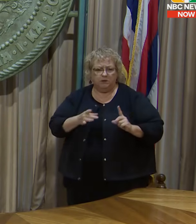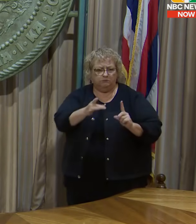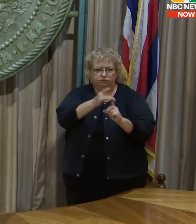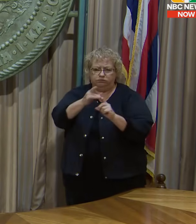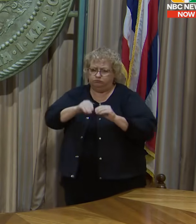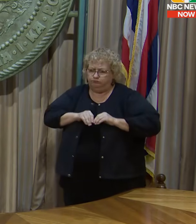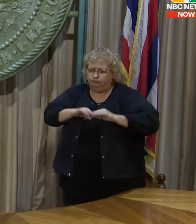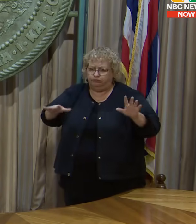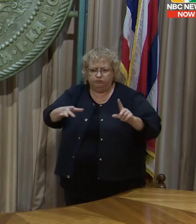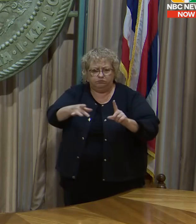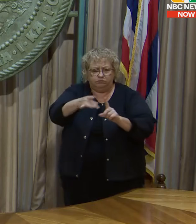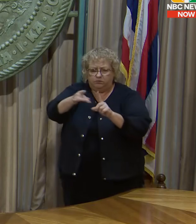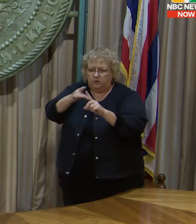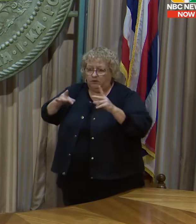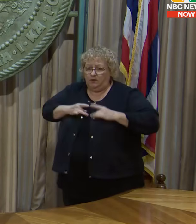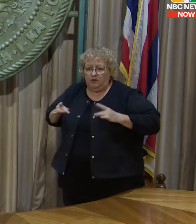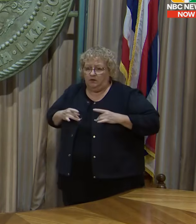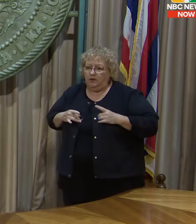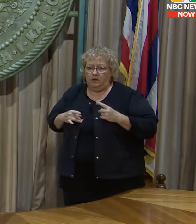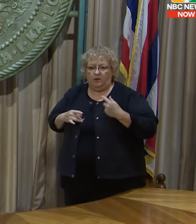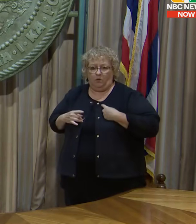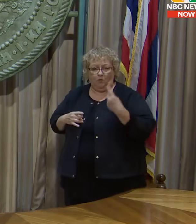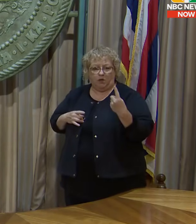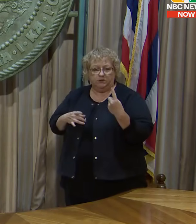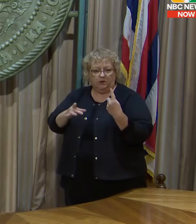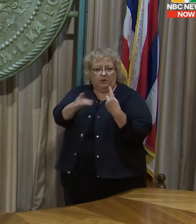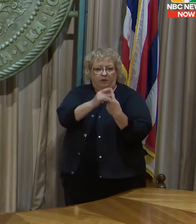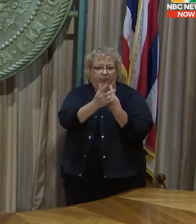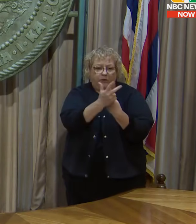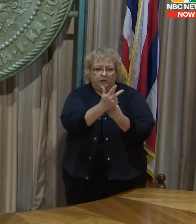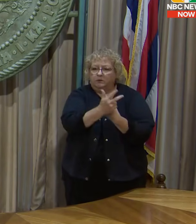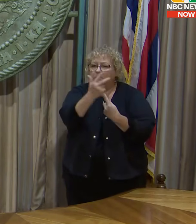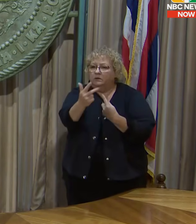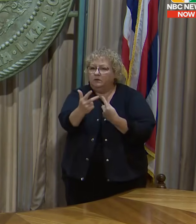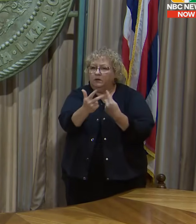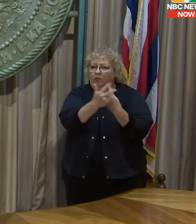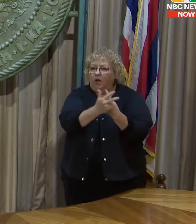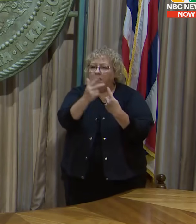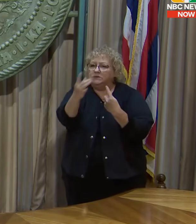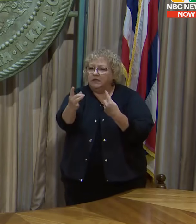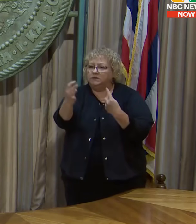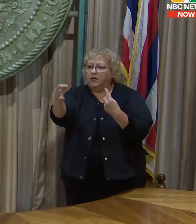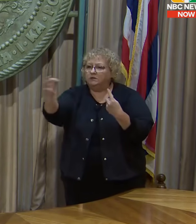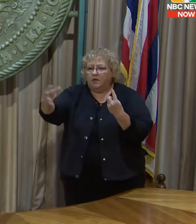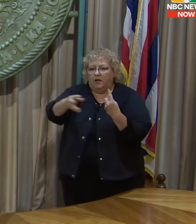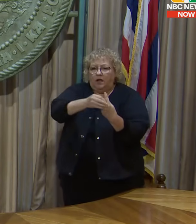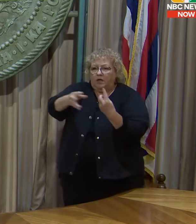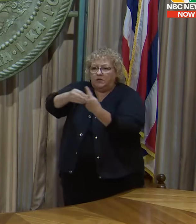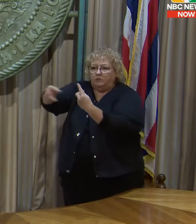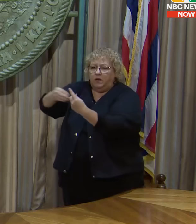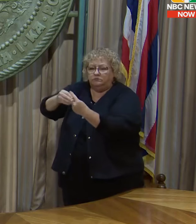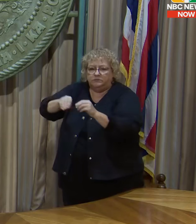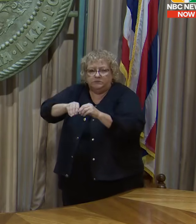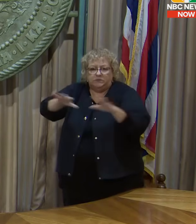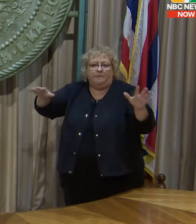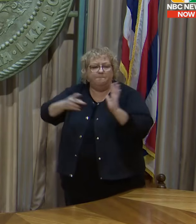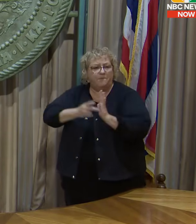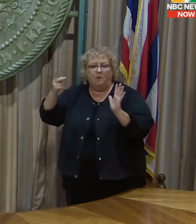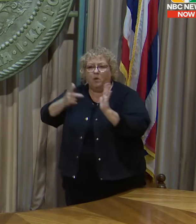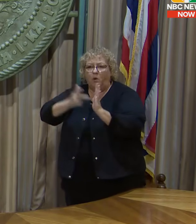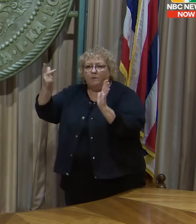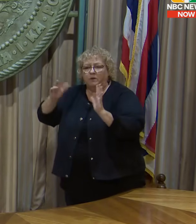other people. And if you do the math, you can see that over time that increases rapidly. So we are concerned